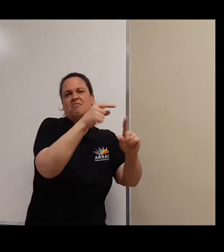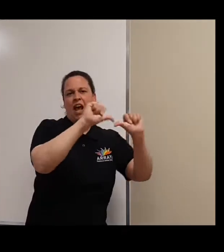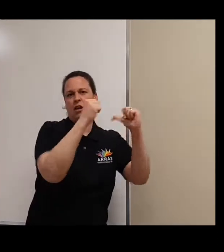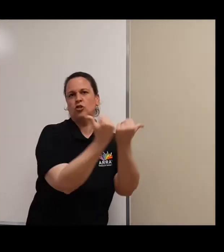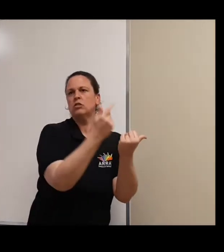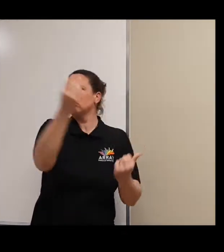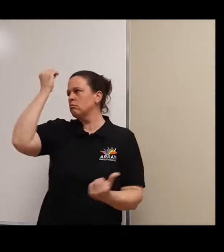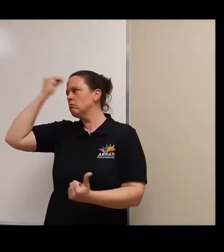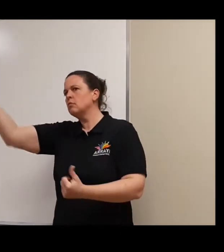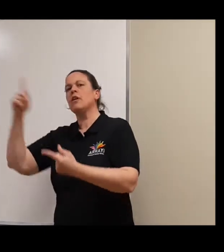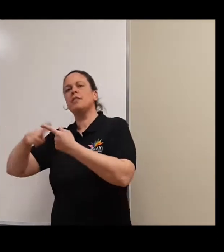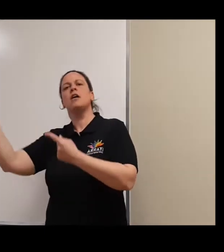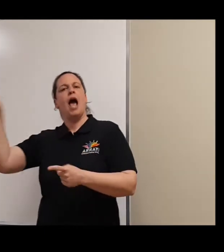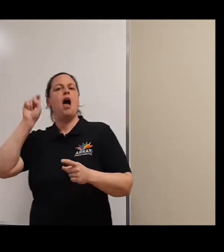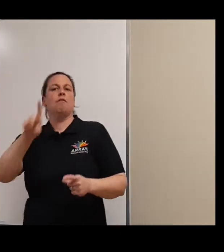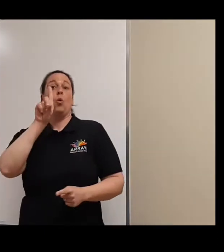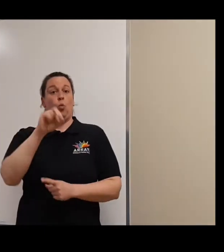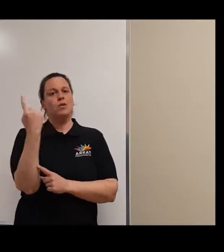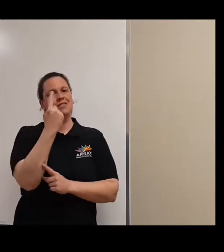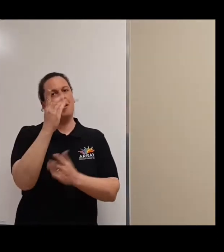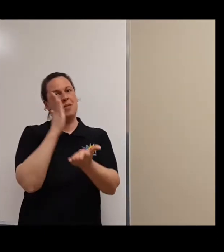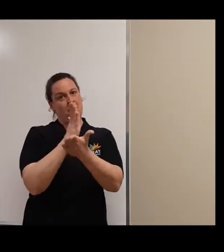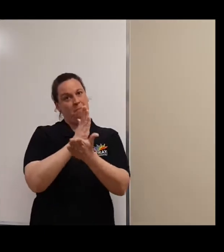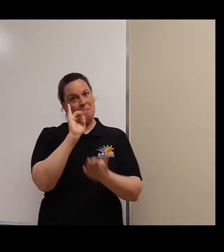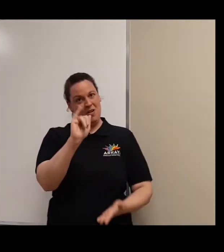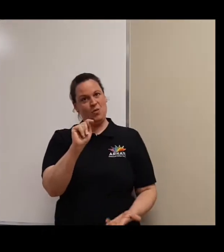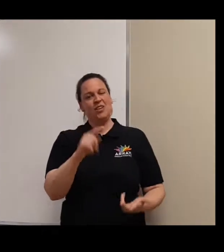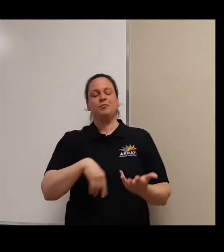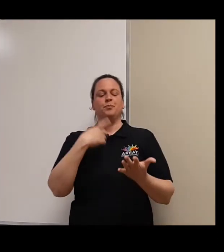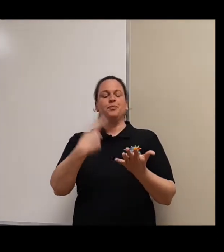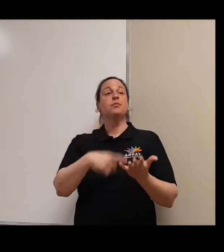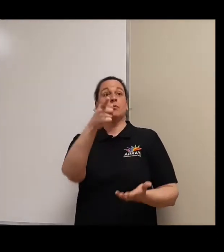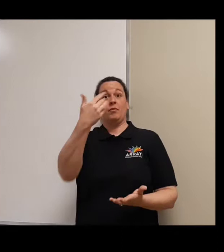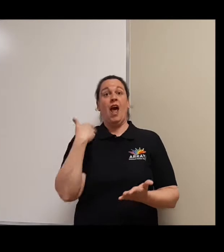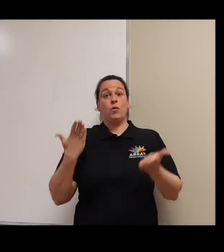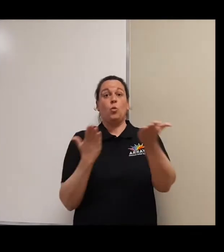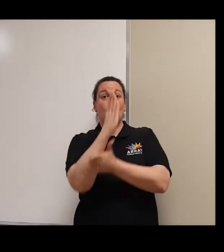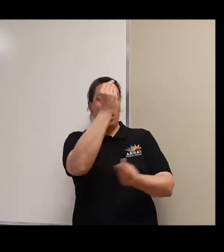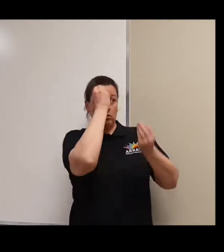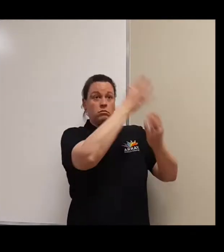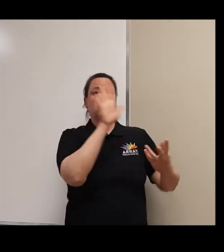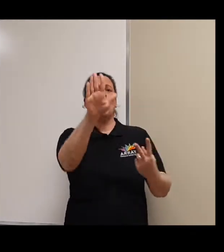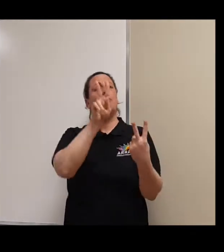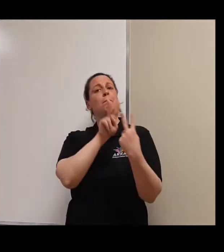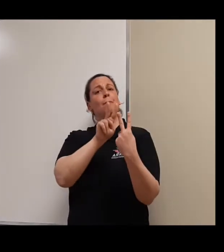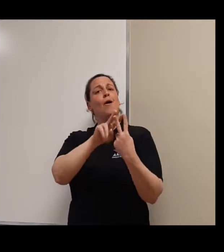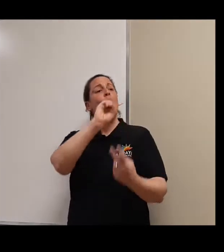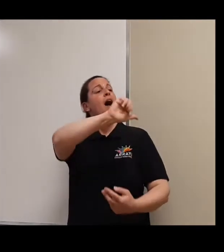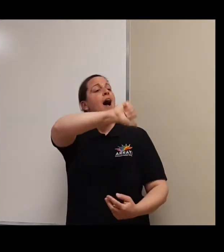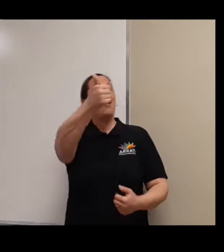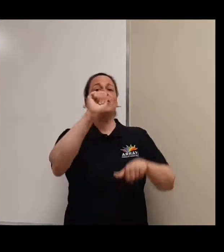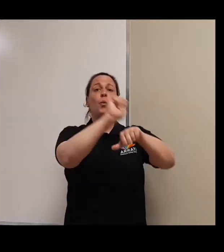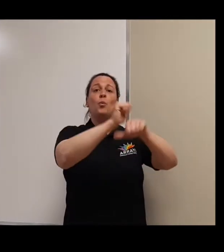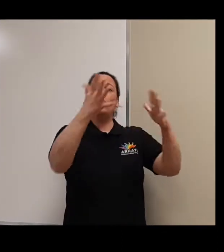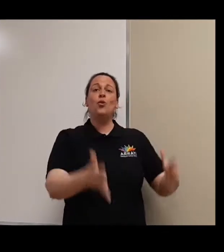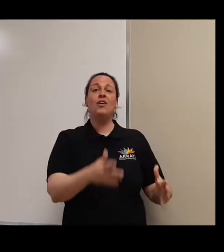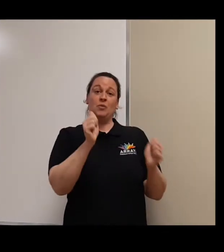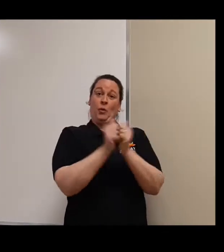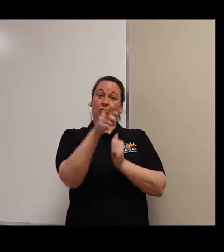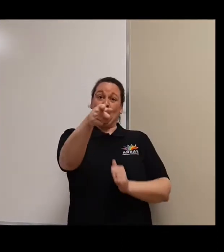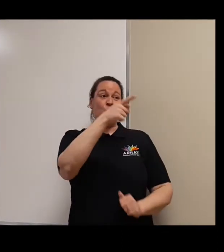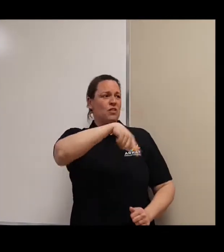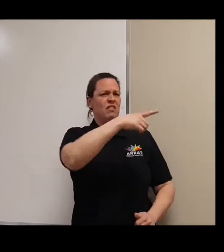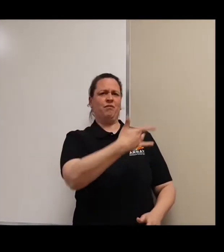to the Health and Safety Committee, and they must address it. You have the right to tell a coworker that something they are doing is not